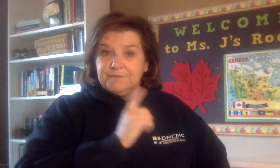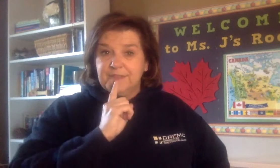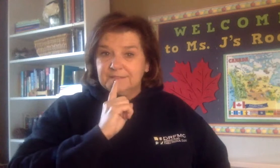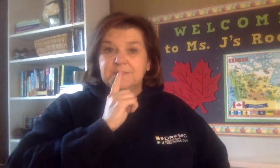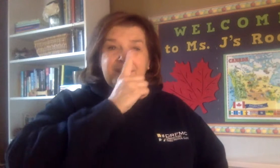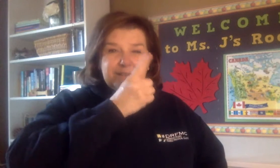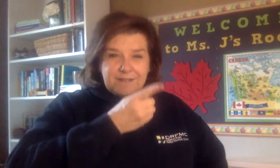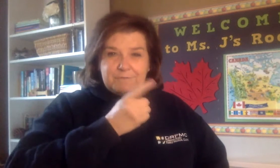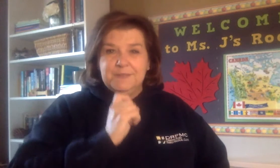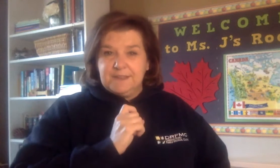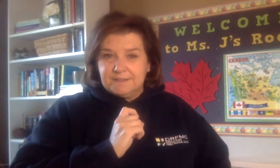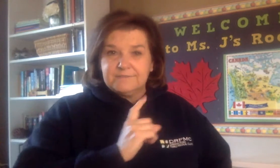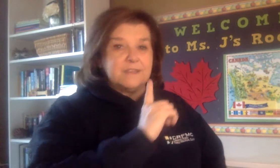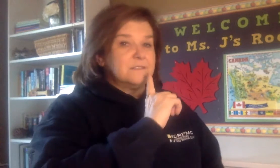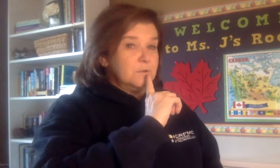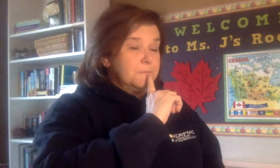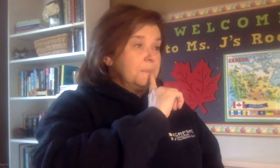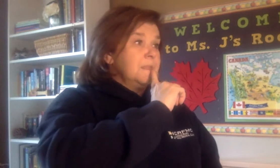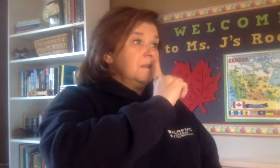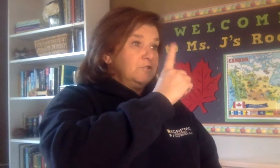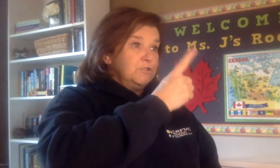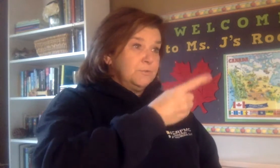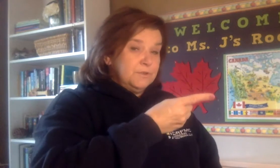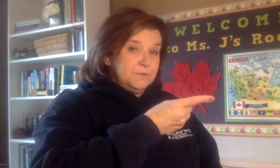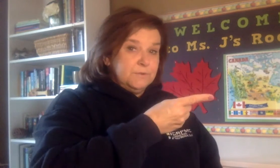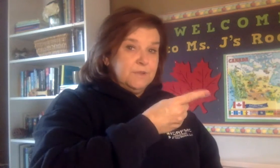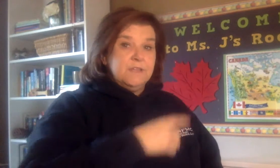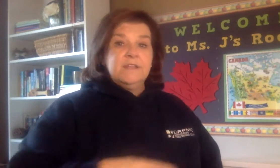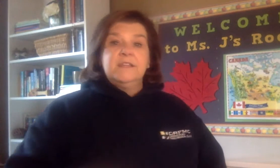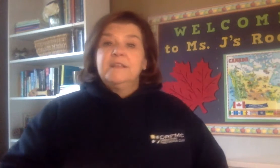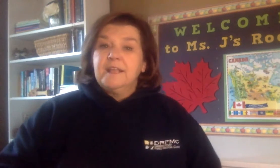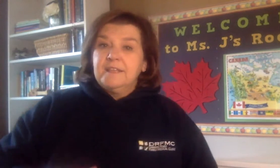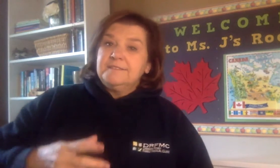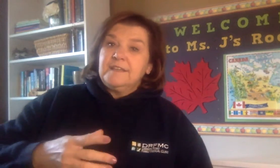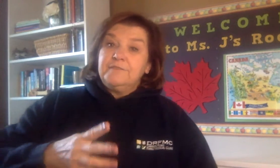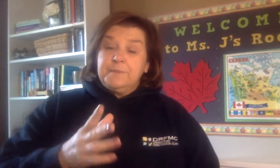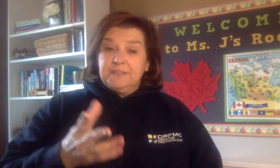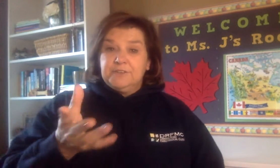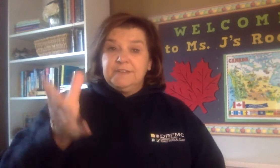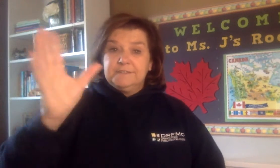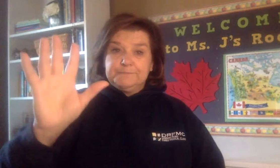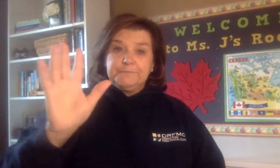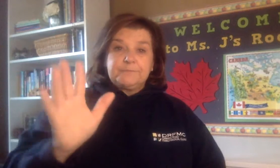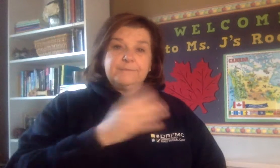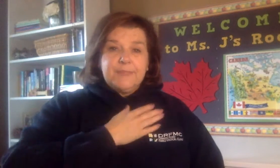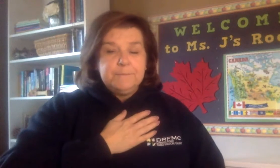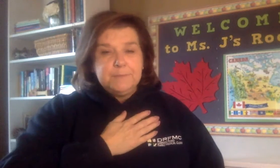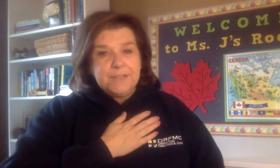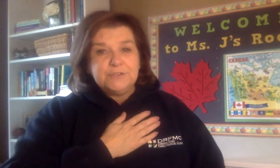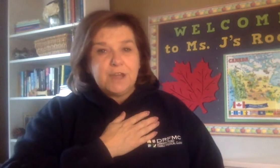That's what that kind of meaning is of that. So true. The sign for patriot, being patriotic